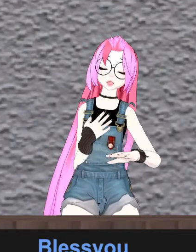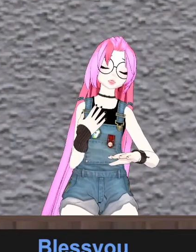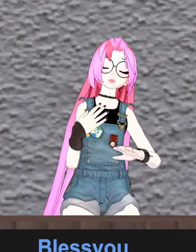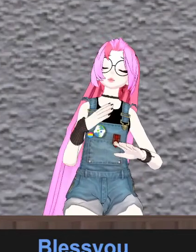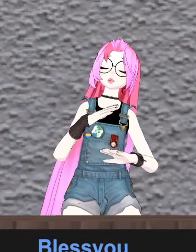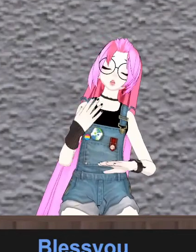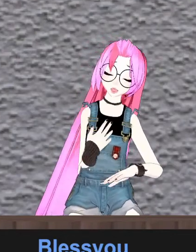Please